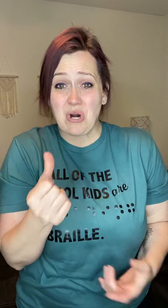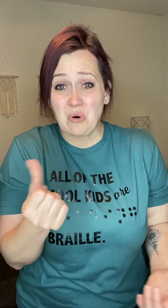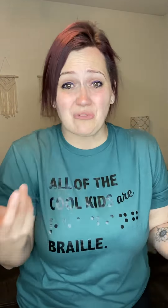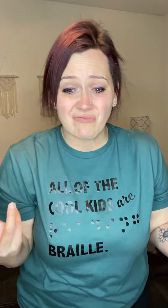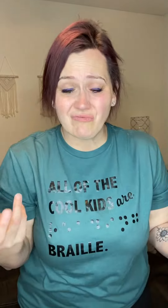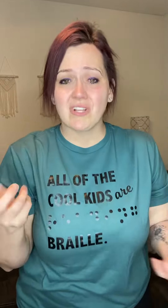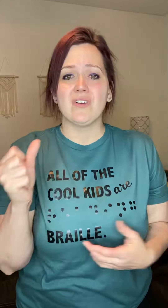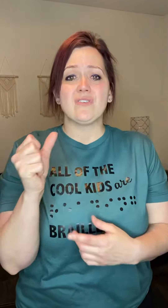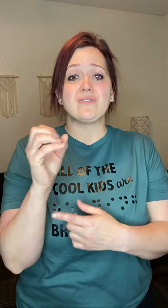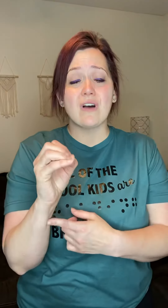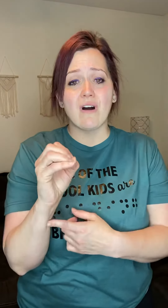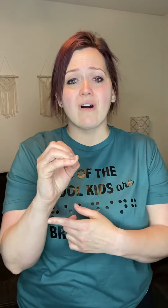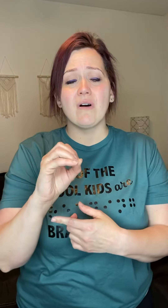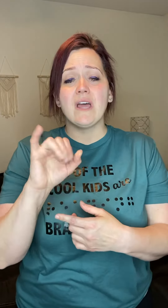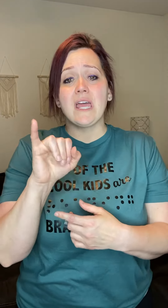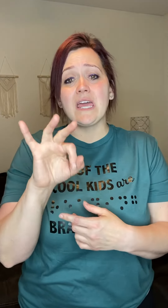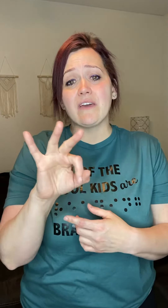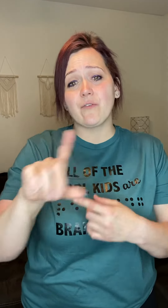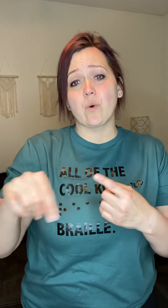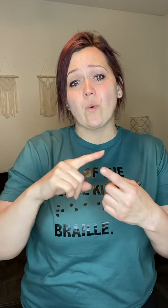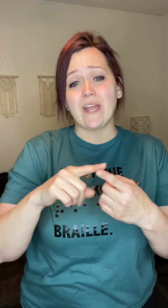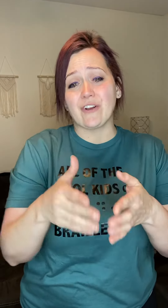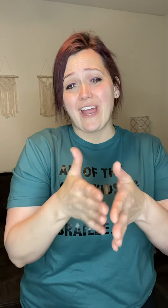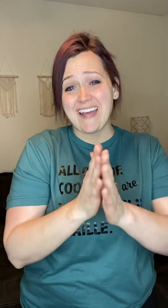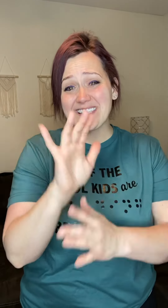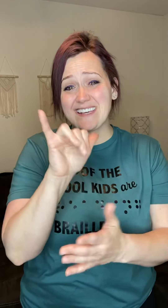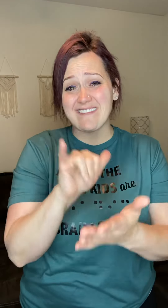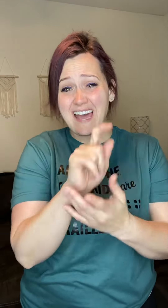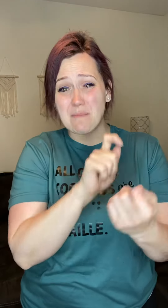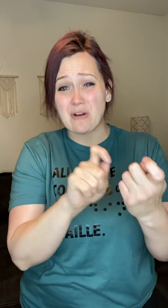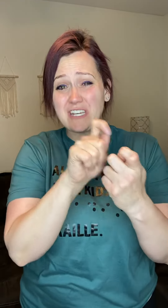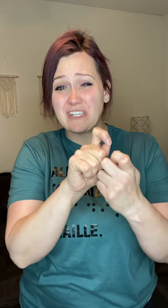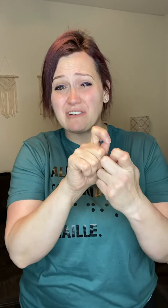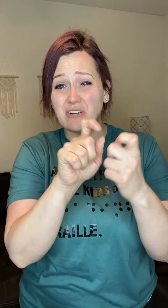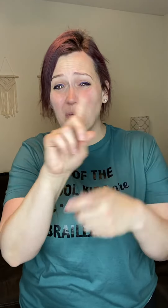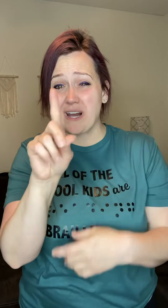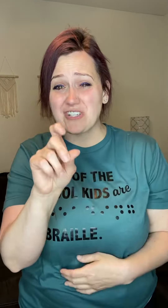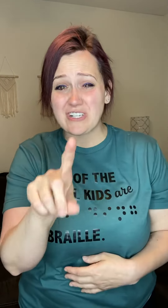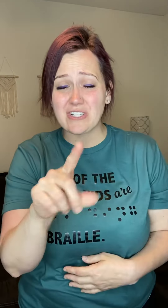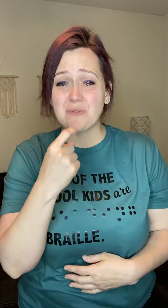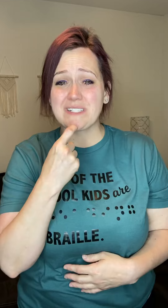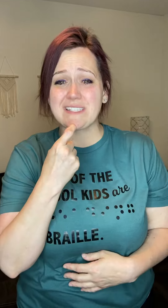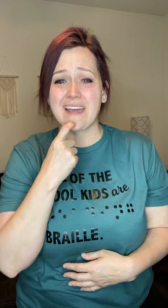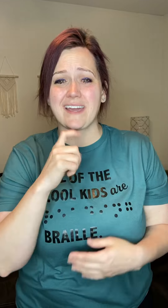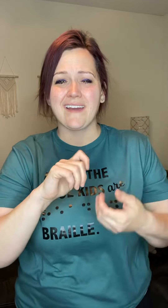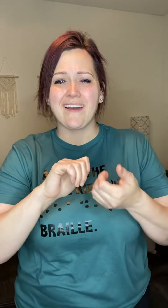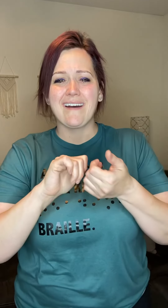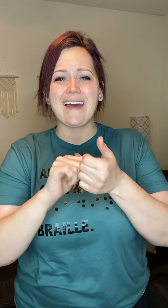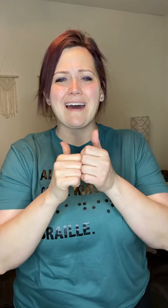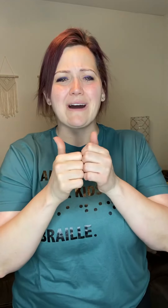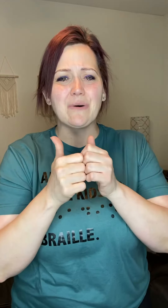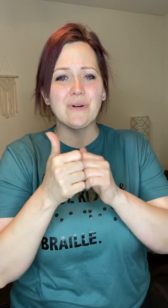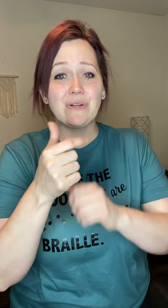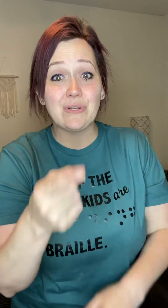don't. So, if or when you're asking that particular question, you would say, how